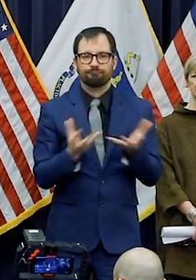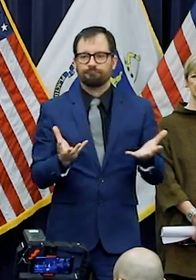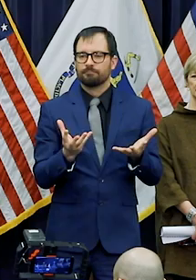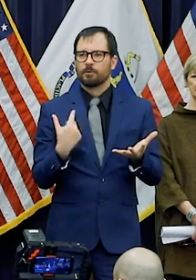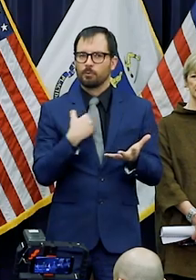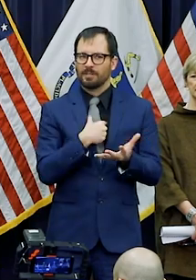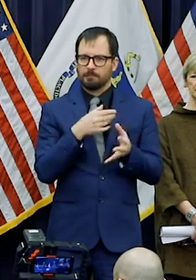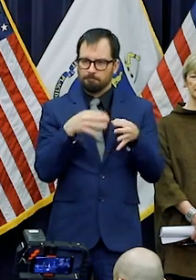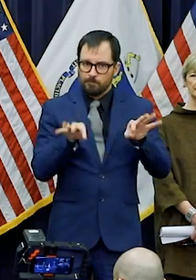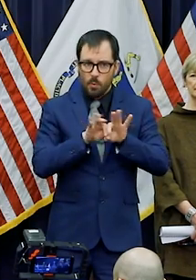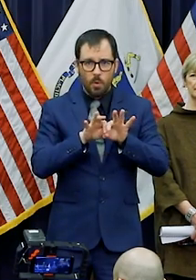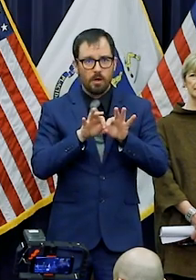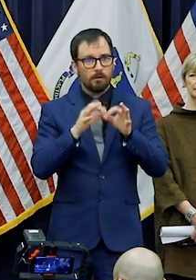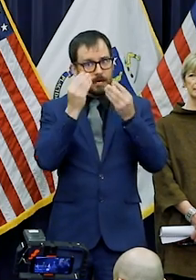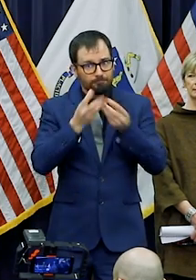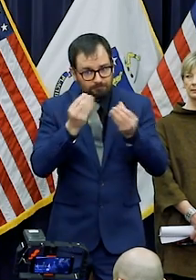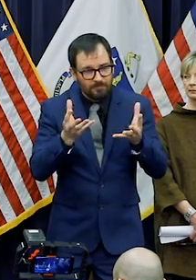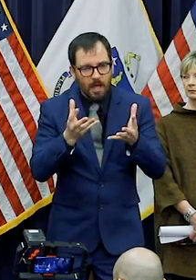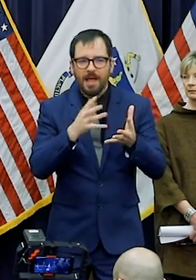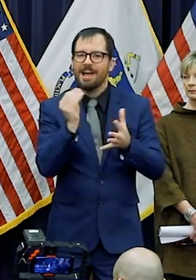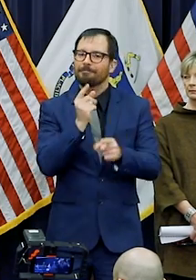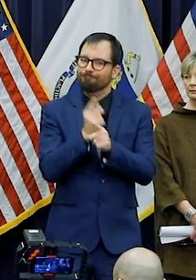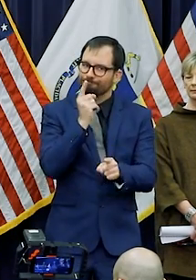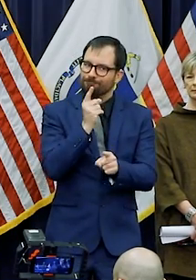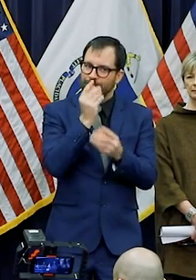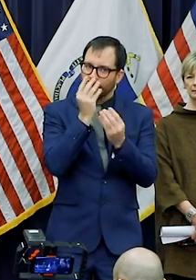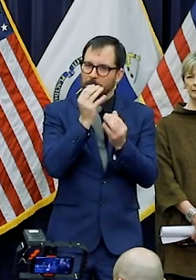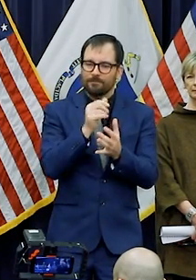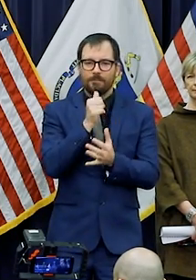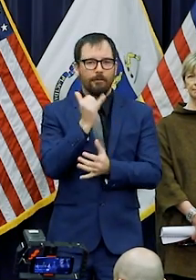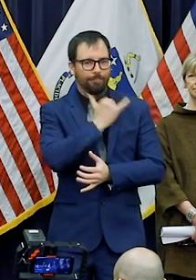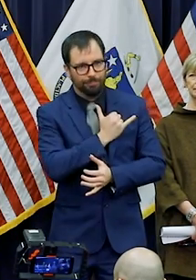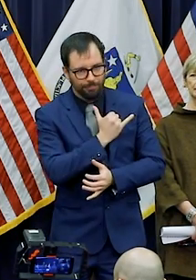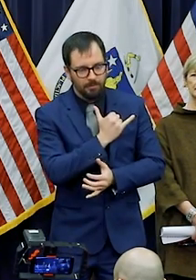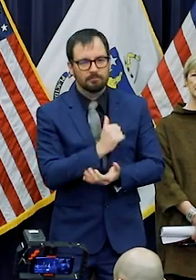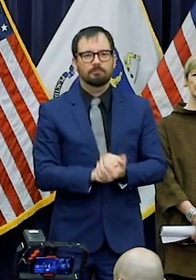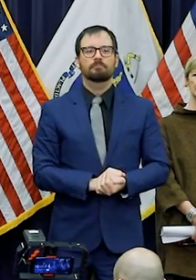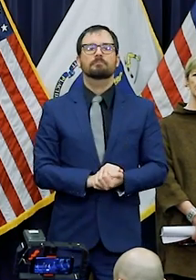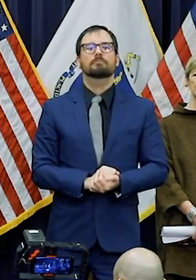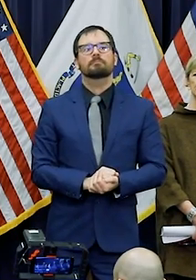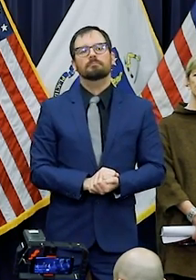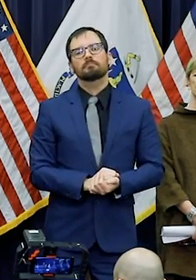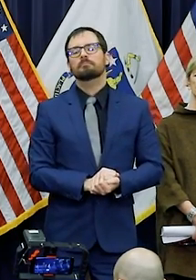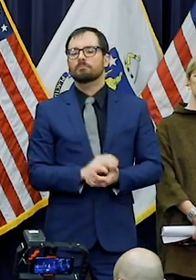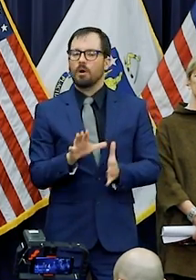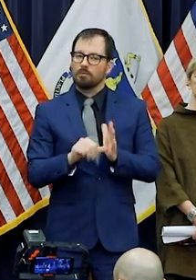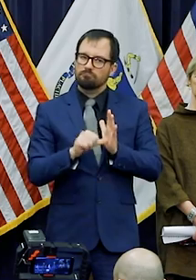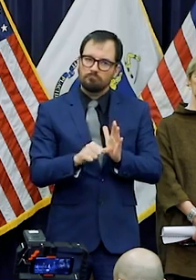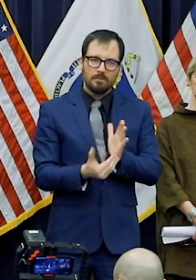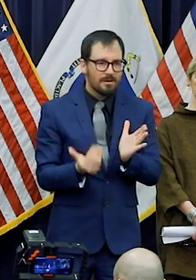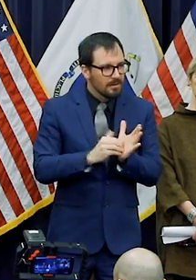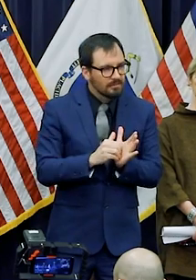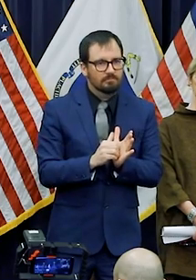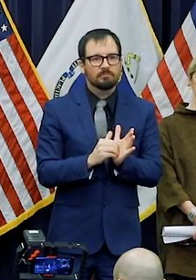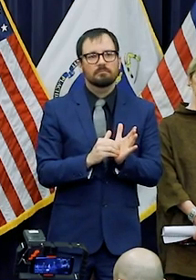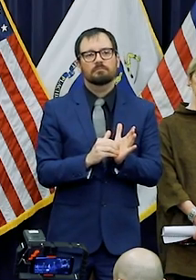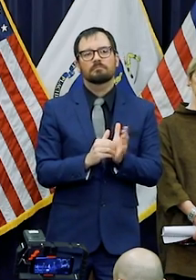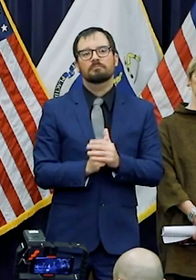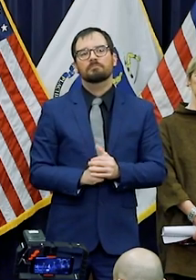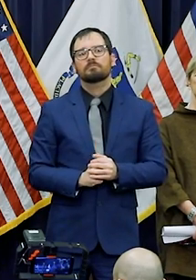factual, and updated. I want to again take a moment to emphasize the importance of social